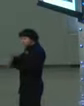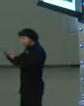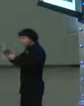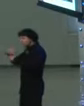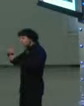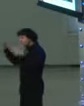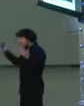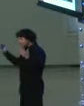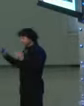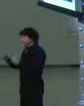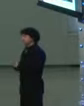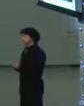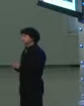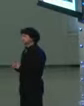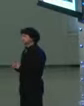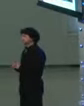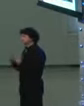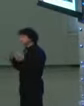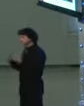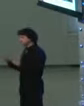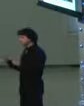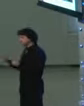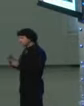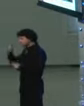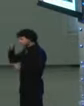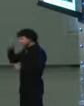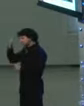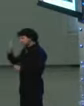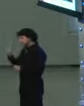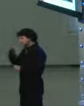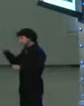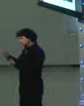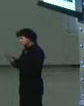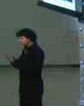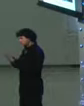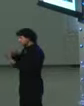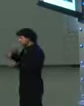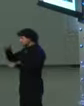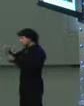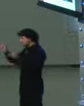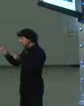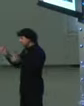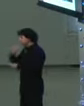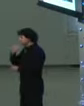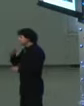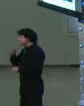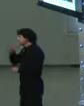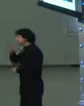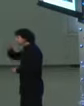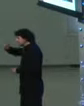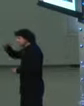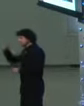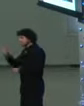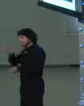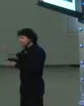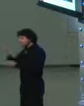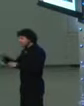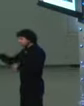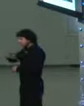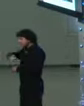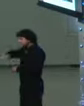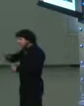form in an area is when people have different reasons for creating in the space. It's not just to reach more people. It